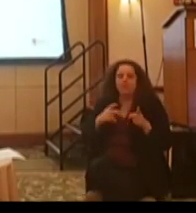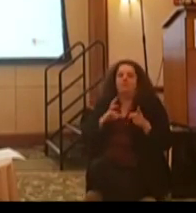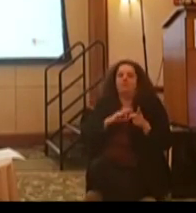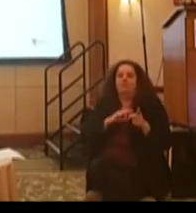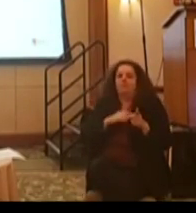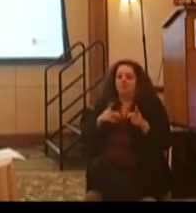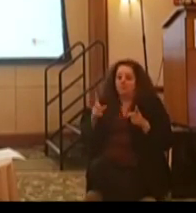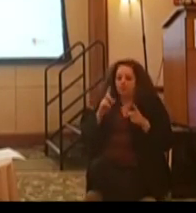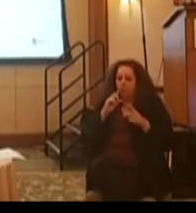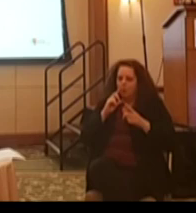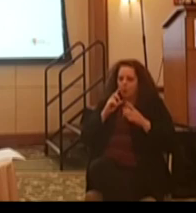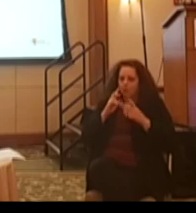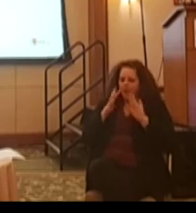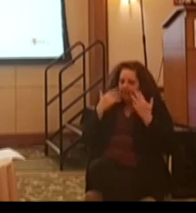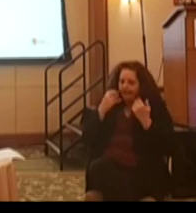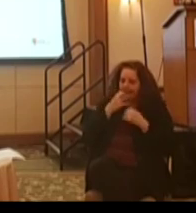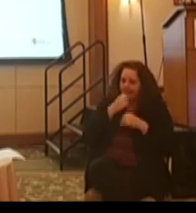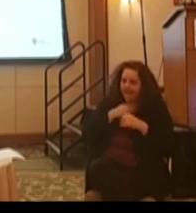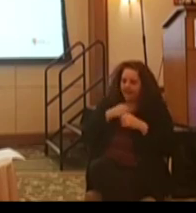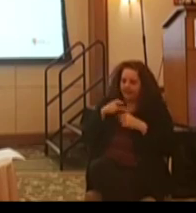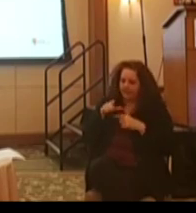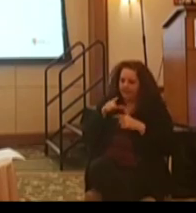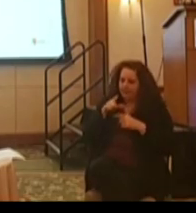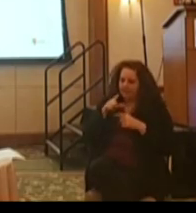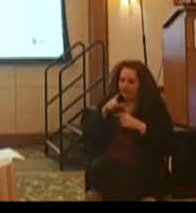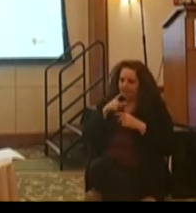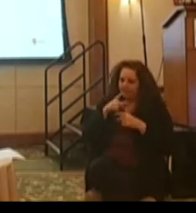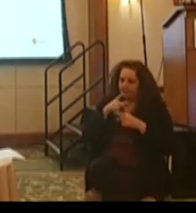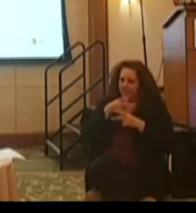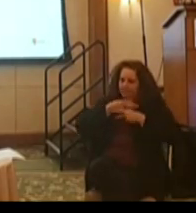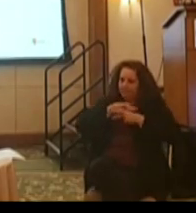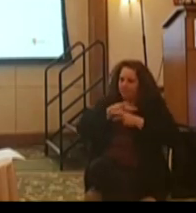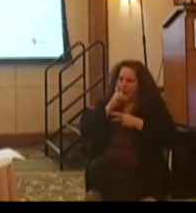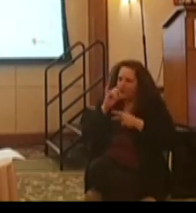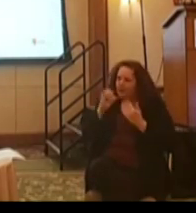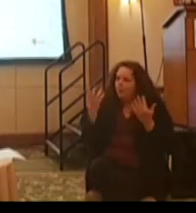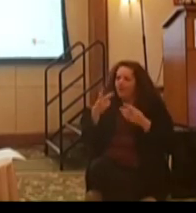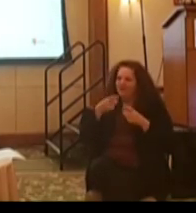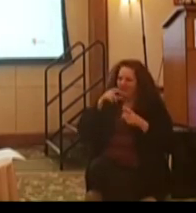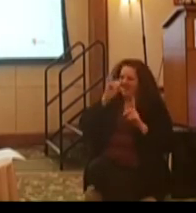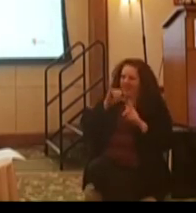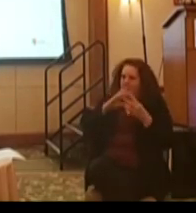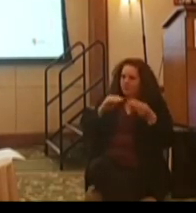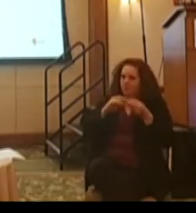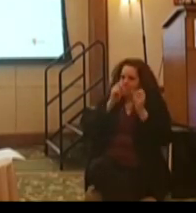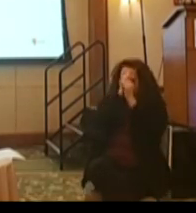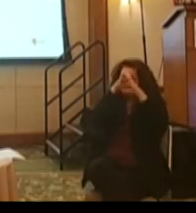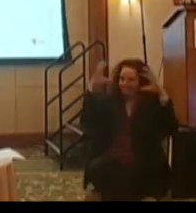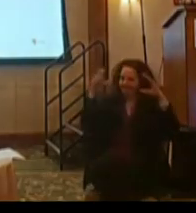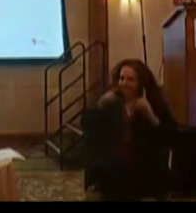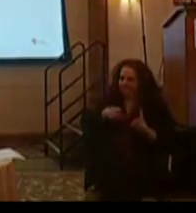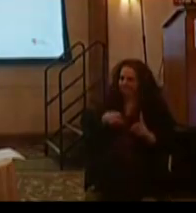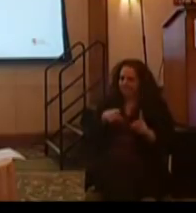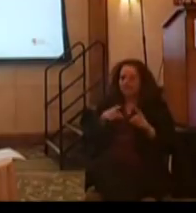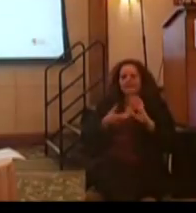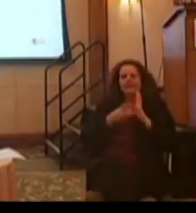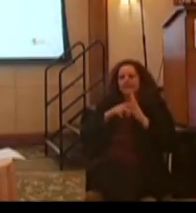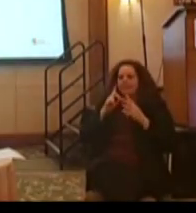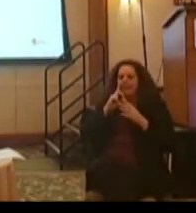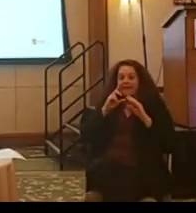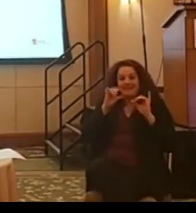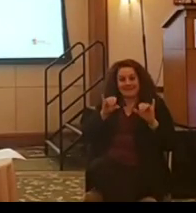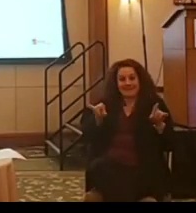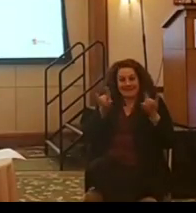like? I often say it looks like that. And it doesn't mean we create that exact interaction for every